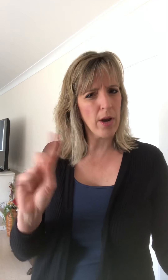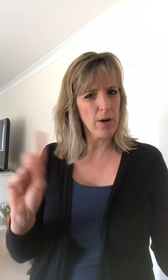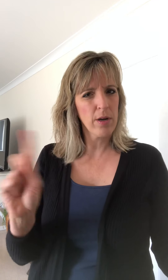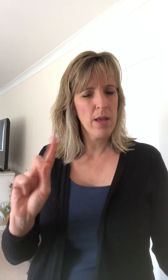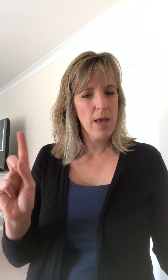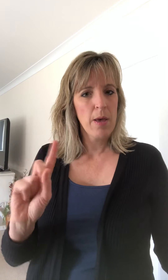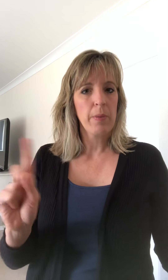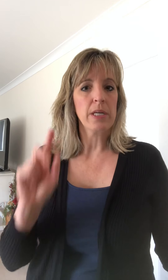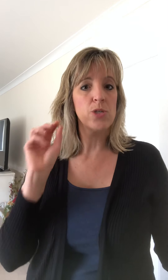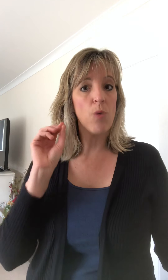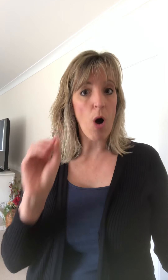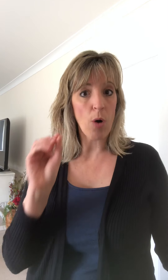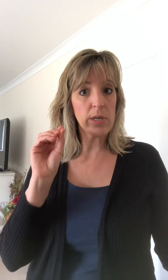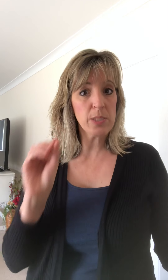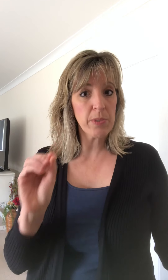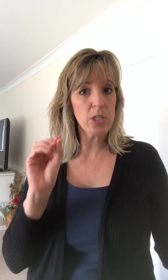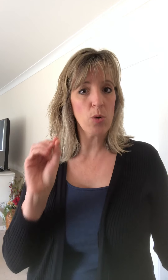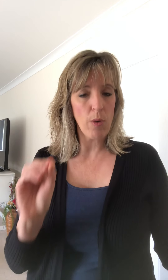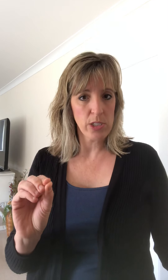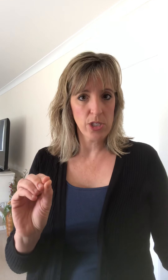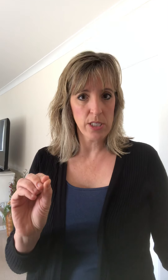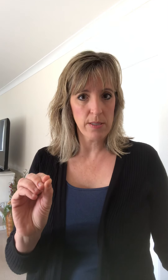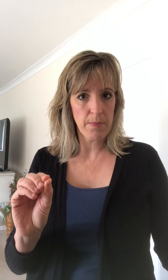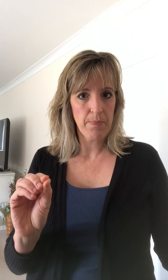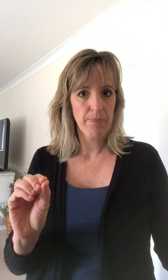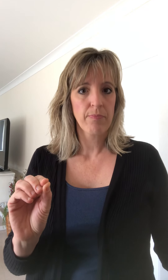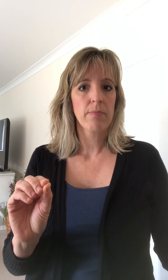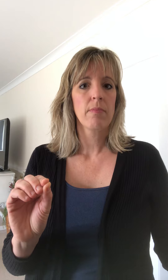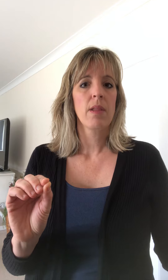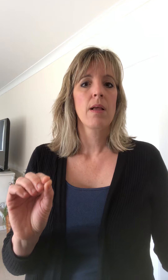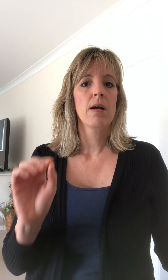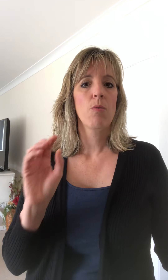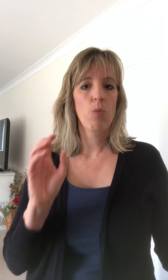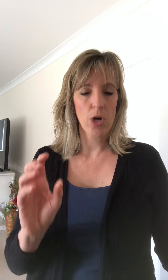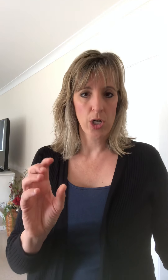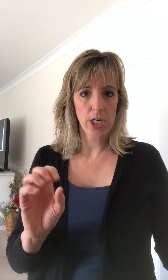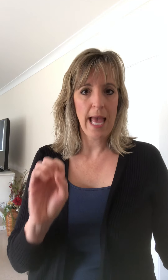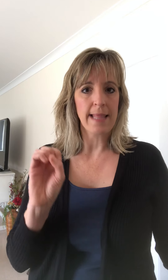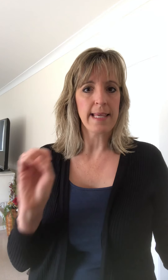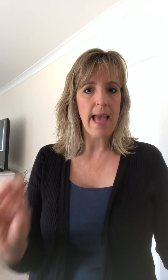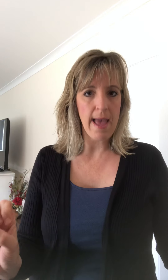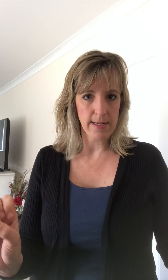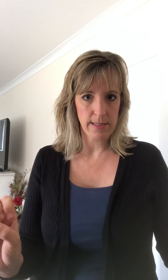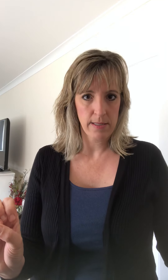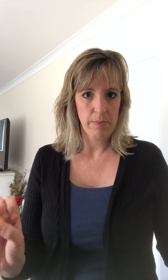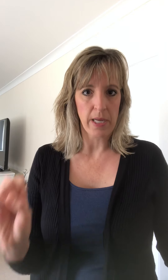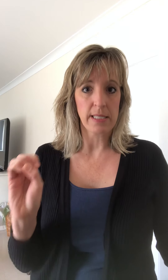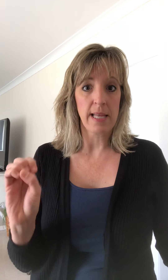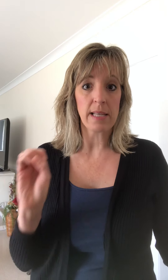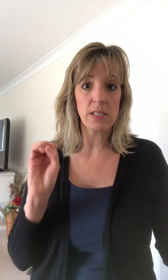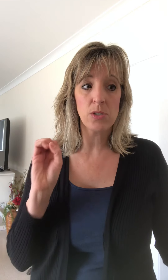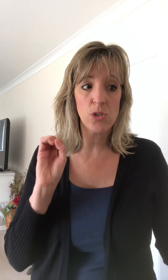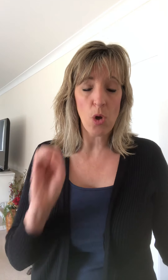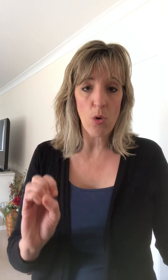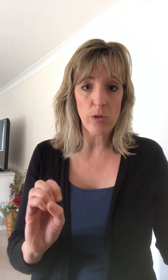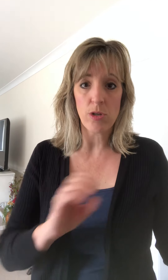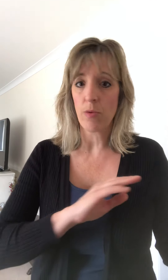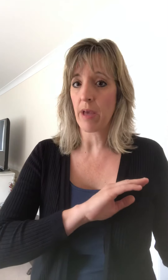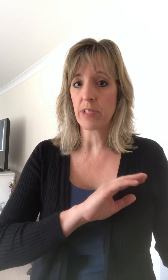where, because you always put the question word at the end, because that's so you don't have to keep